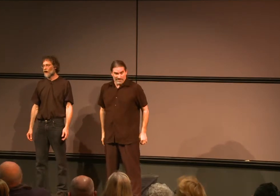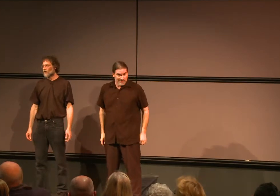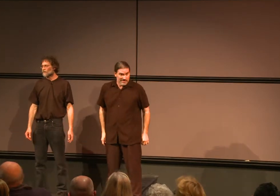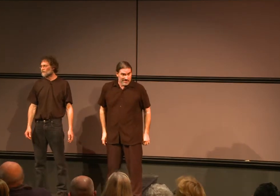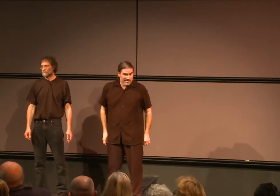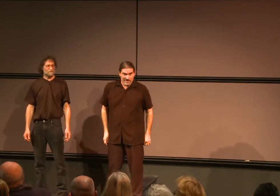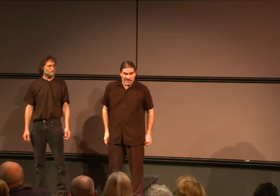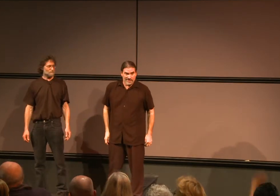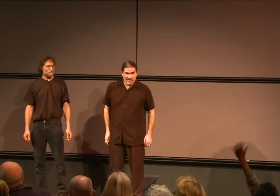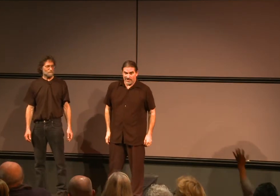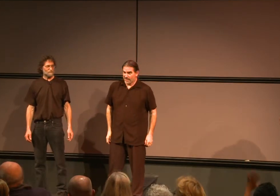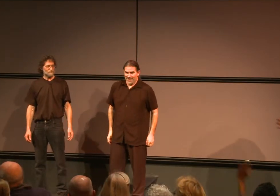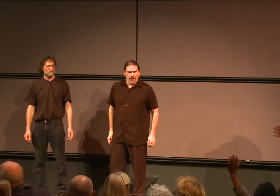stars.